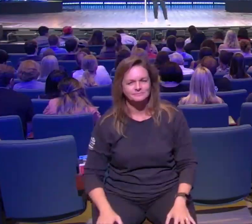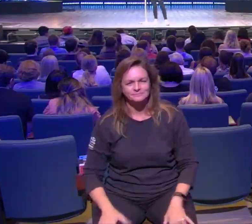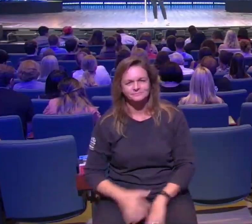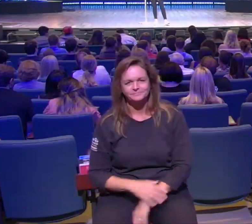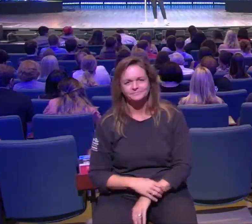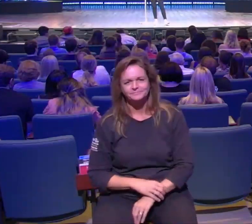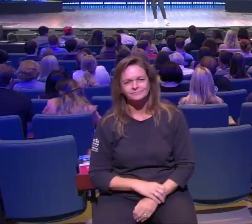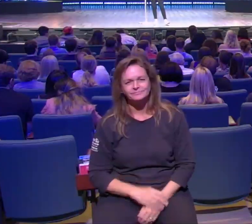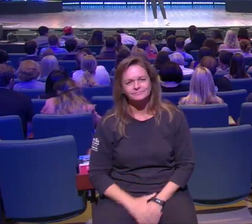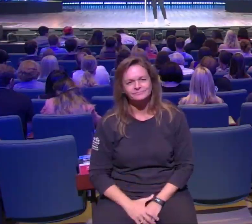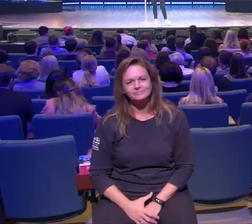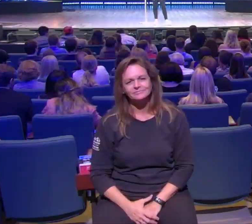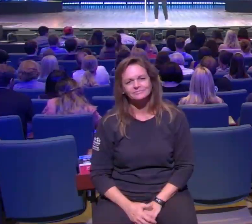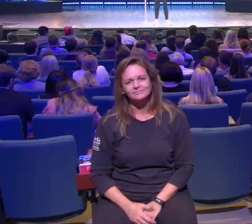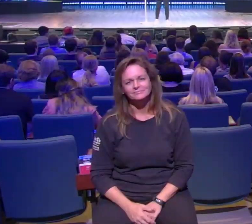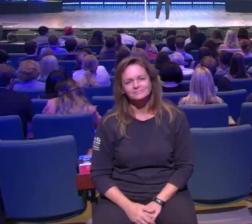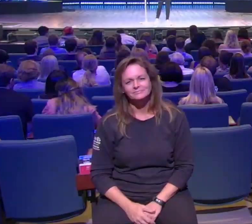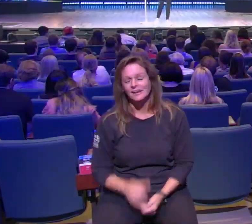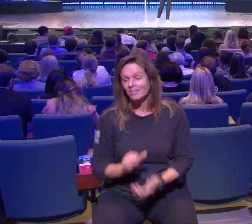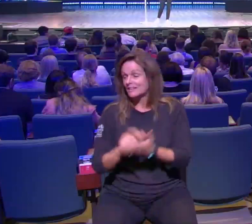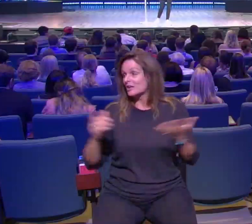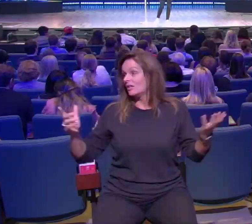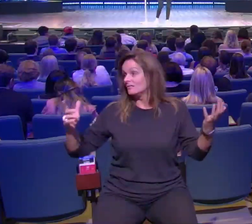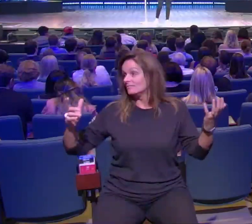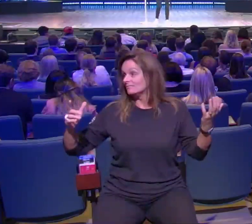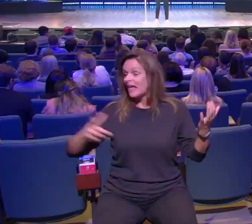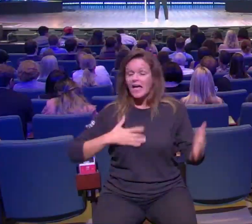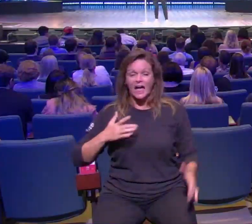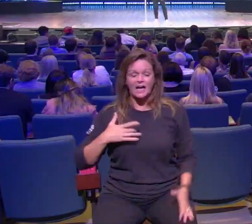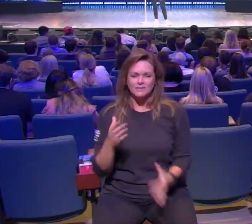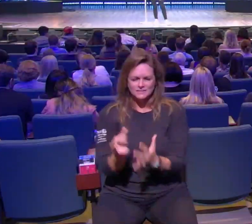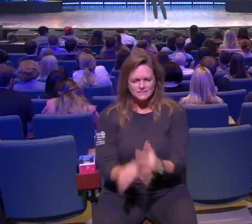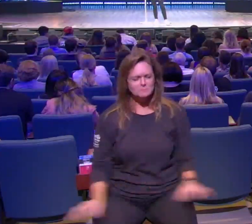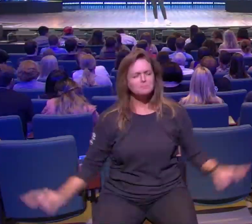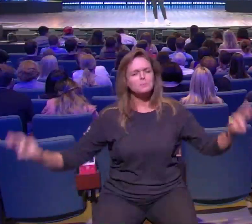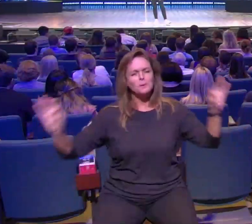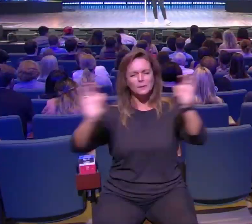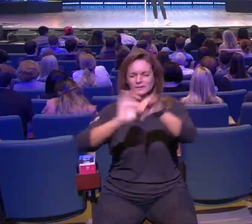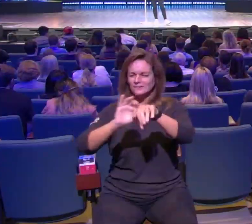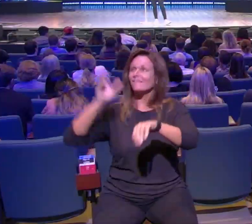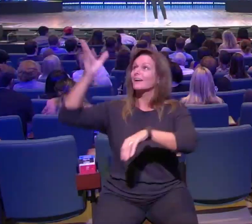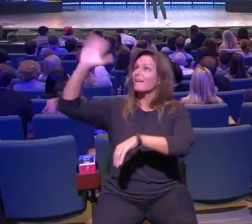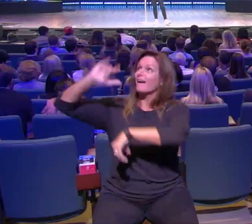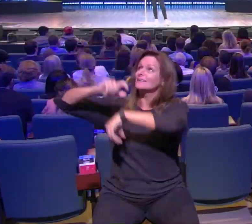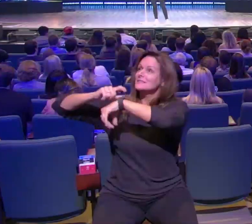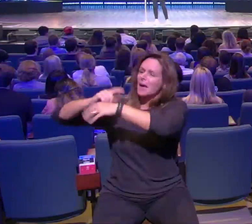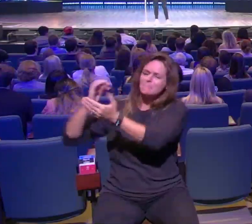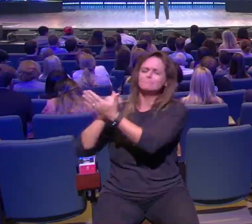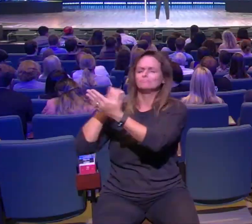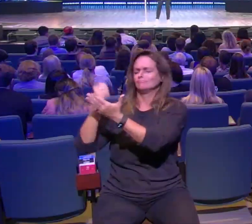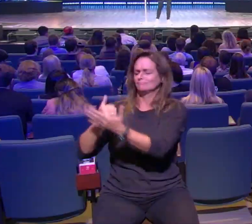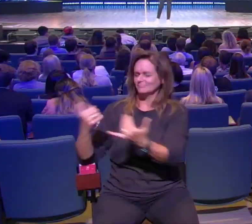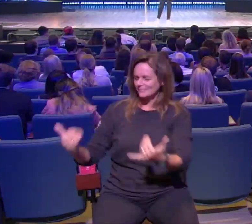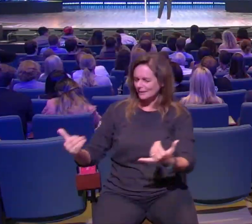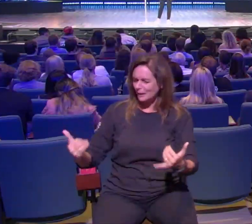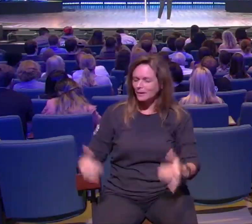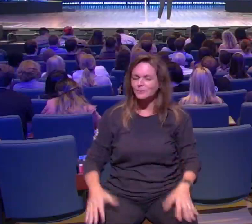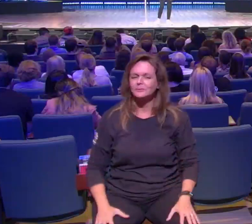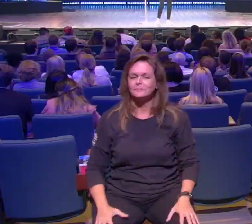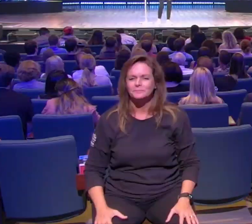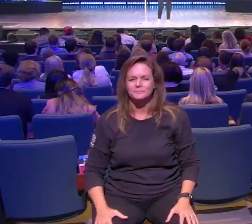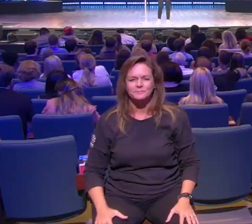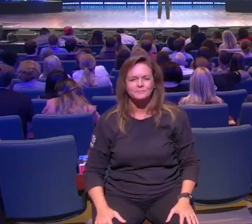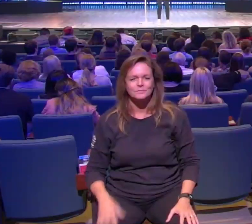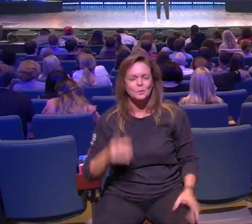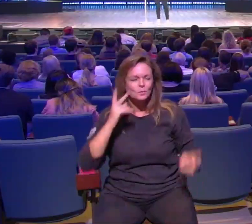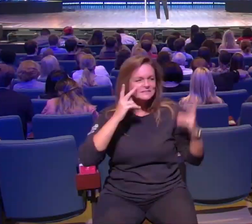got. Because I really believe that this is a season like no other season. We are gonna see lives change like